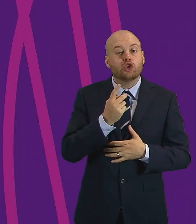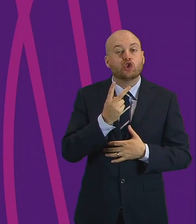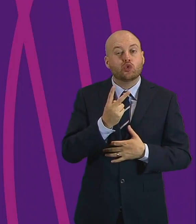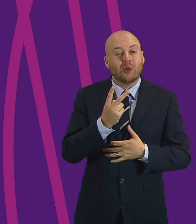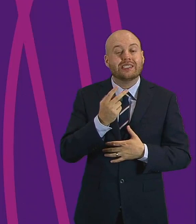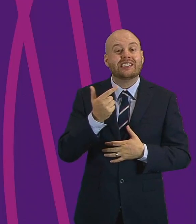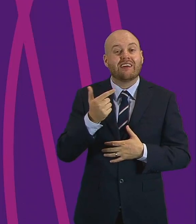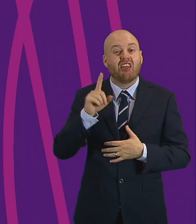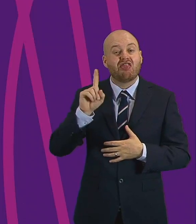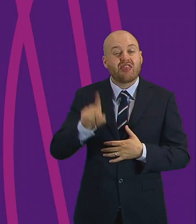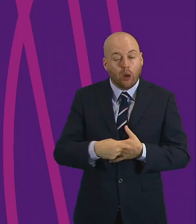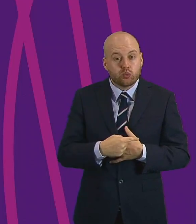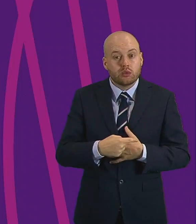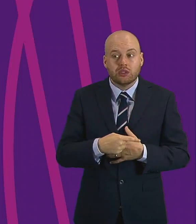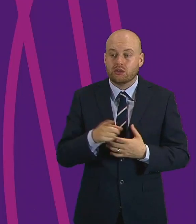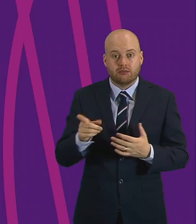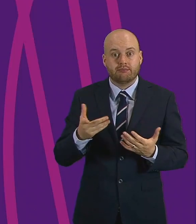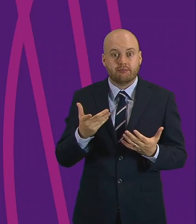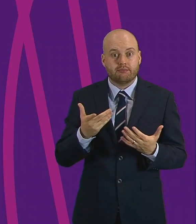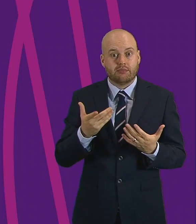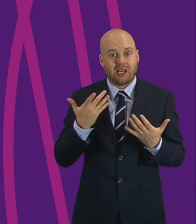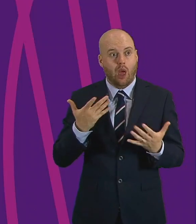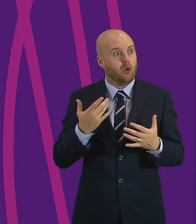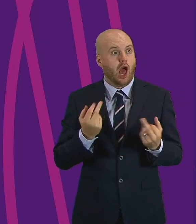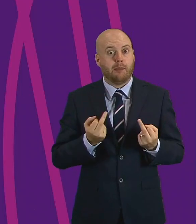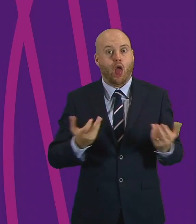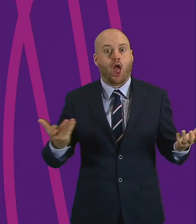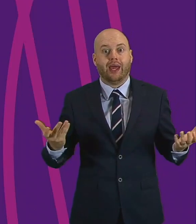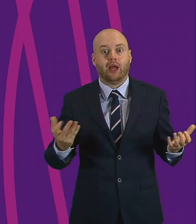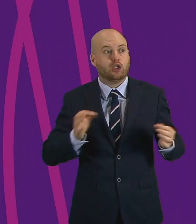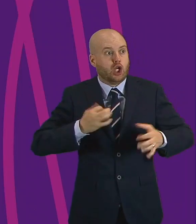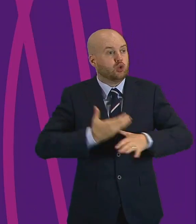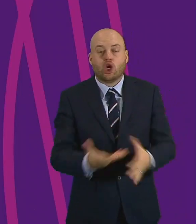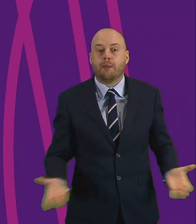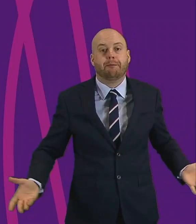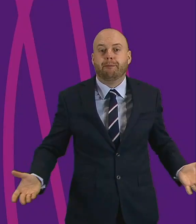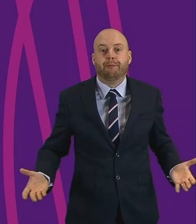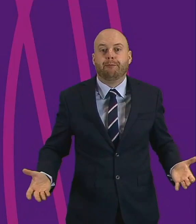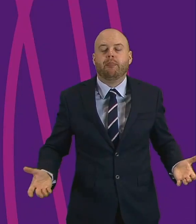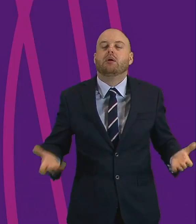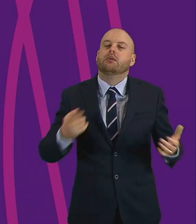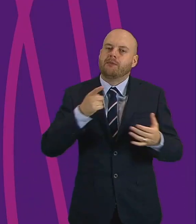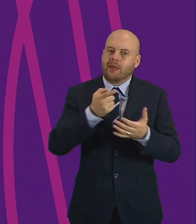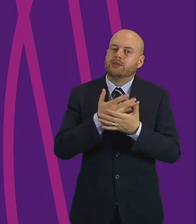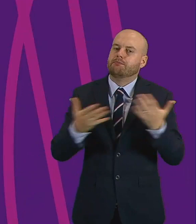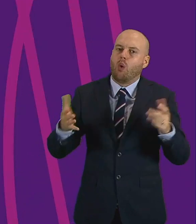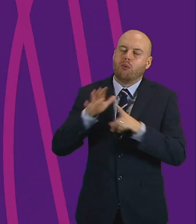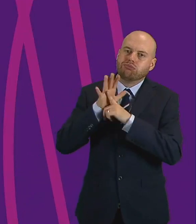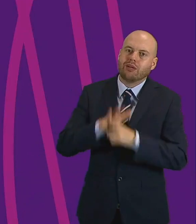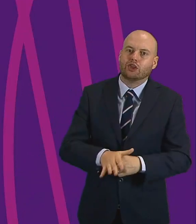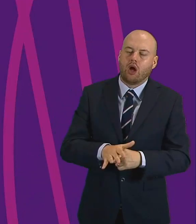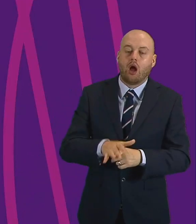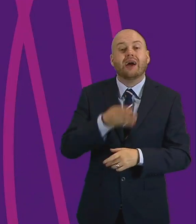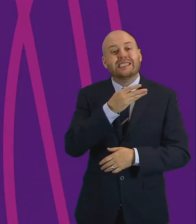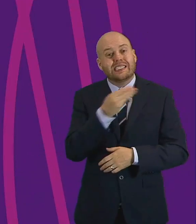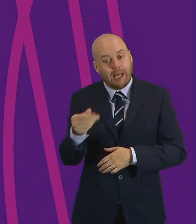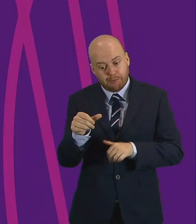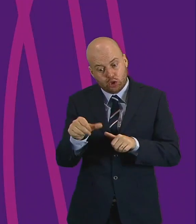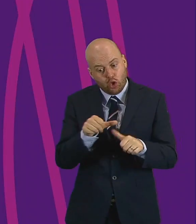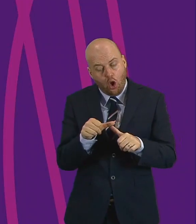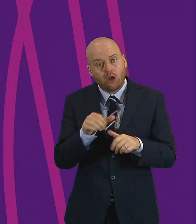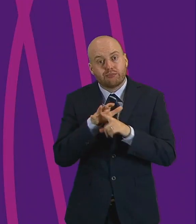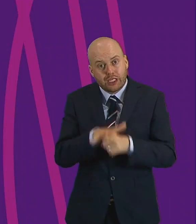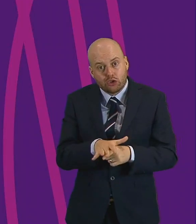the UK nations. And of course there is pressure on the public finances, some immediate and short-term pressures which